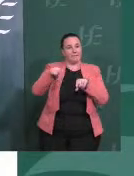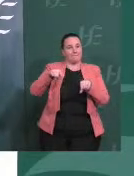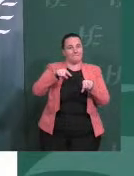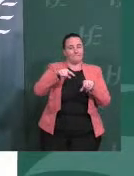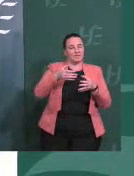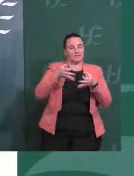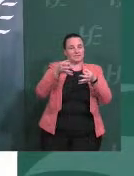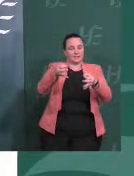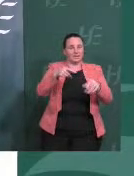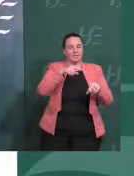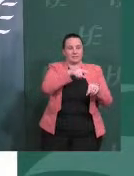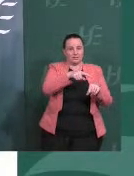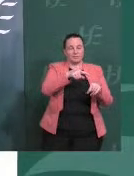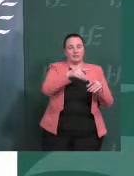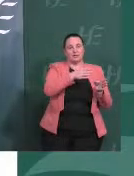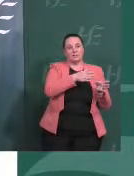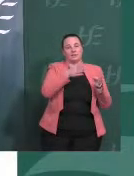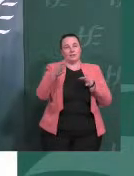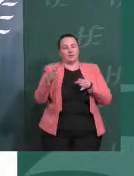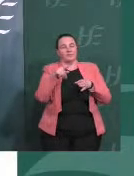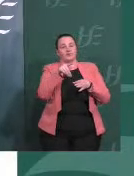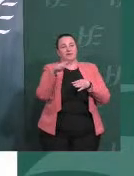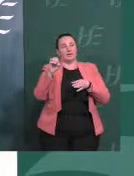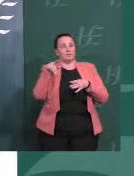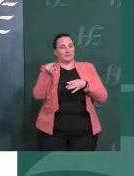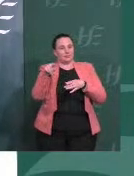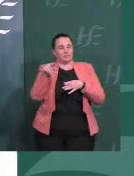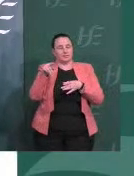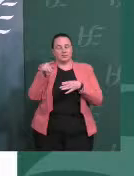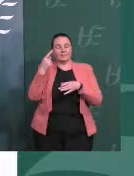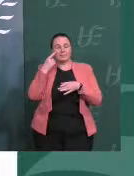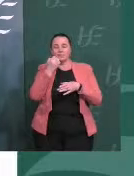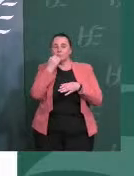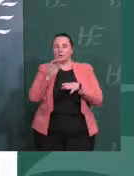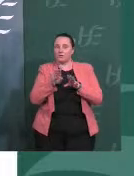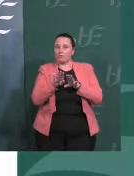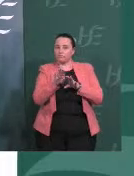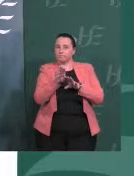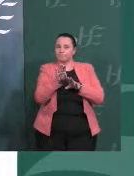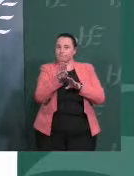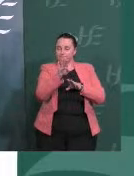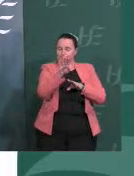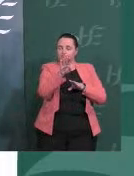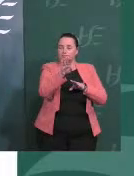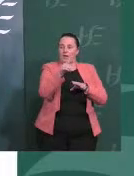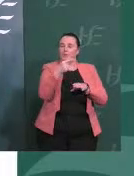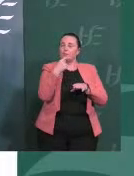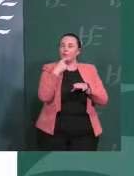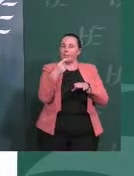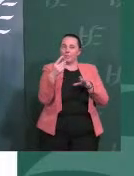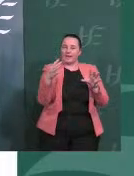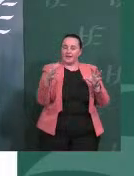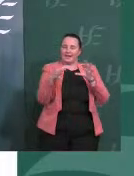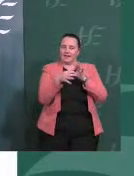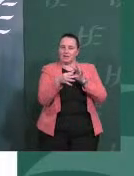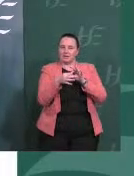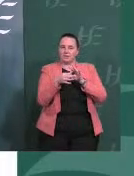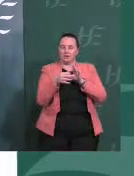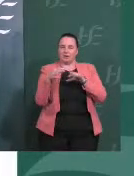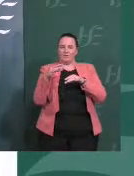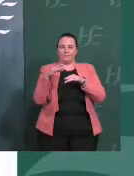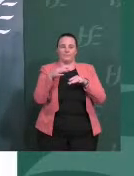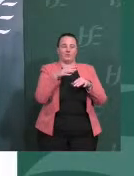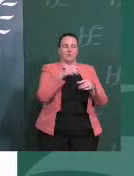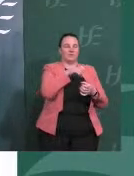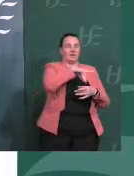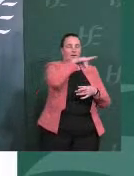the oil tanker to turn after the cases fall. So they're still beginning to rise, albeit that link between hospitalisation case